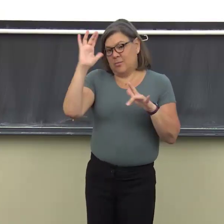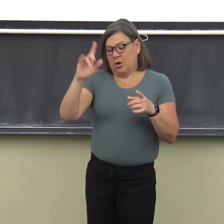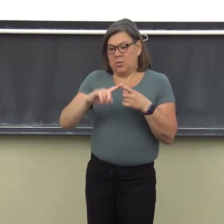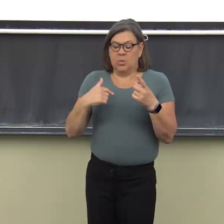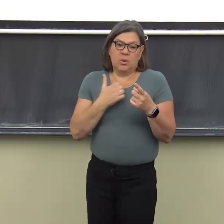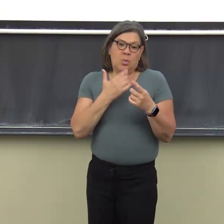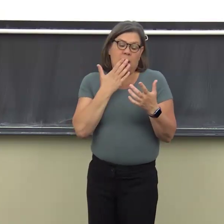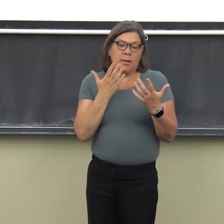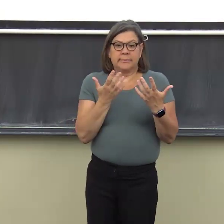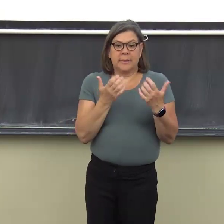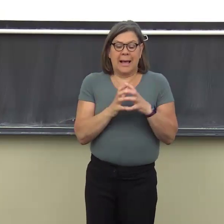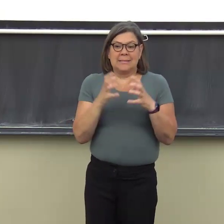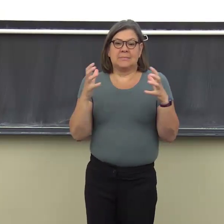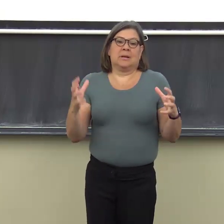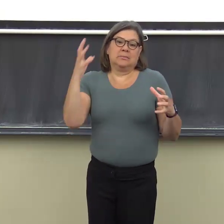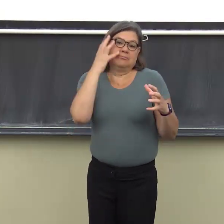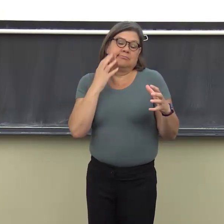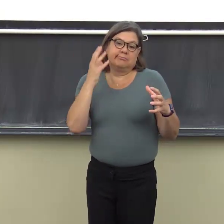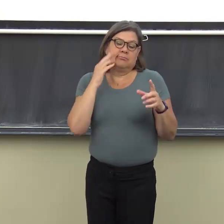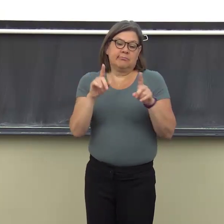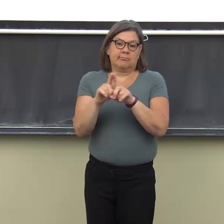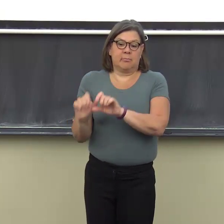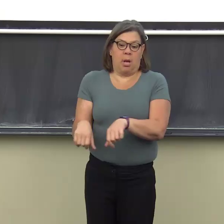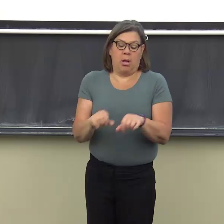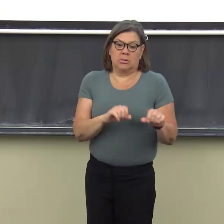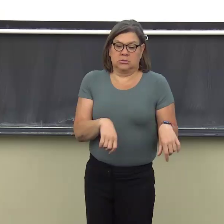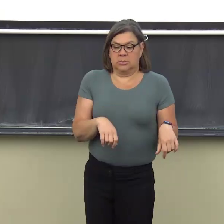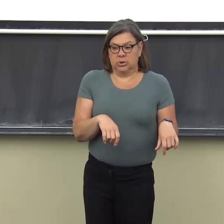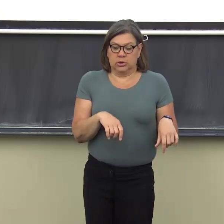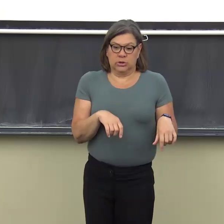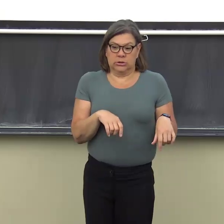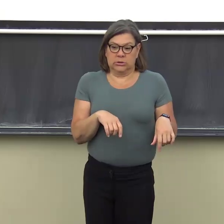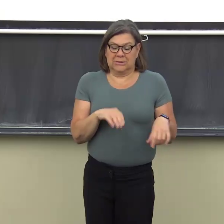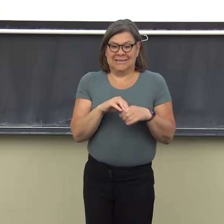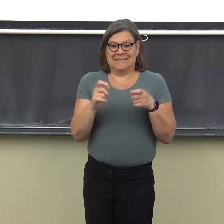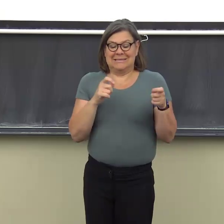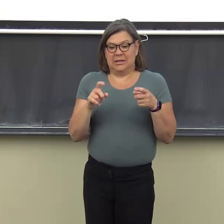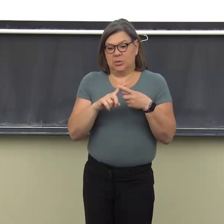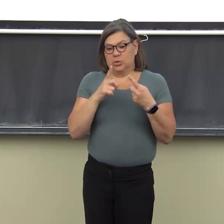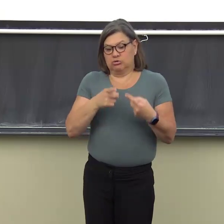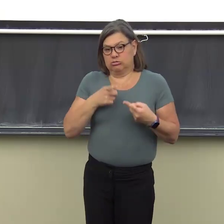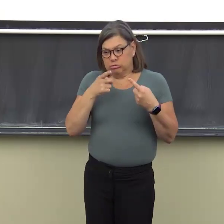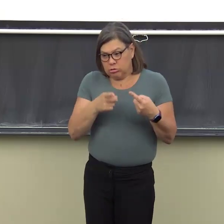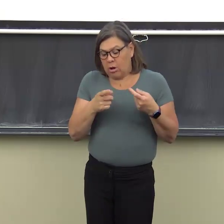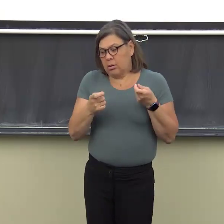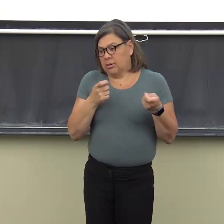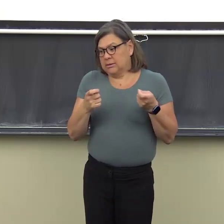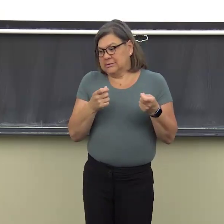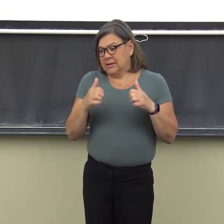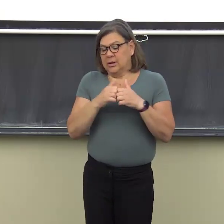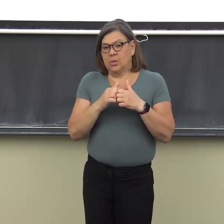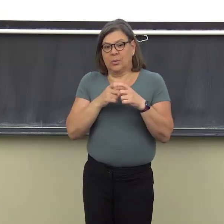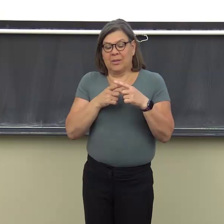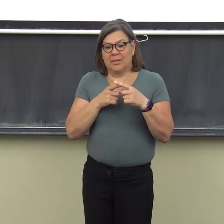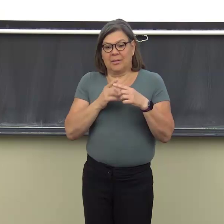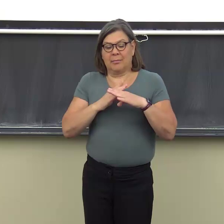as much experience as possible in dealing with struggle, in dealing with